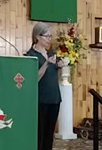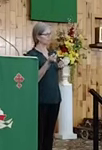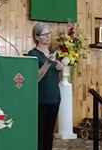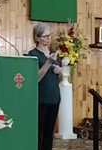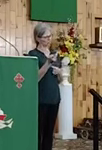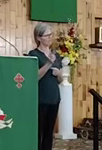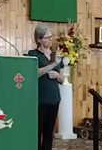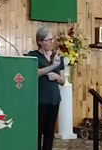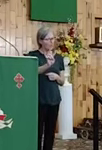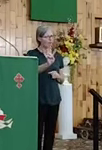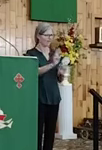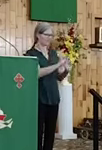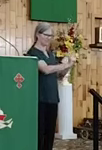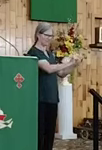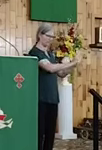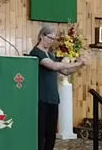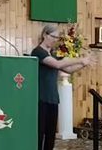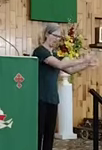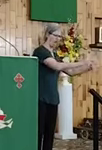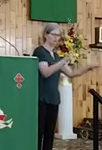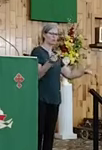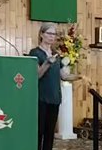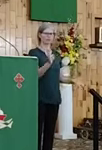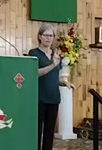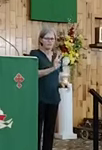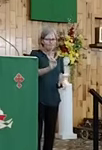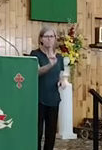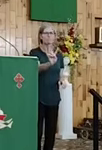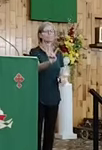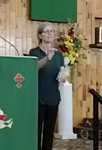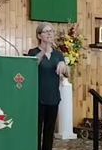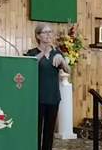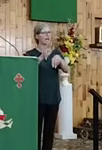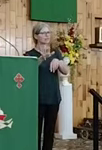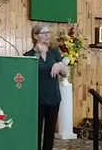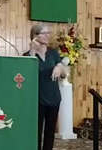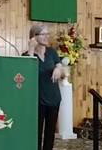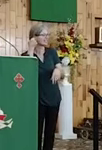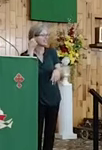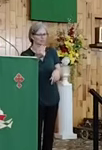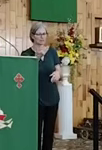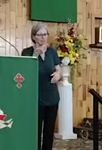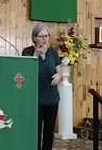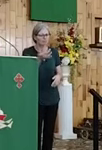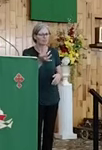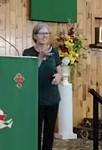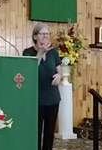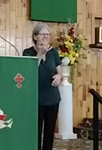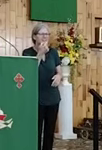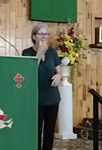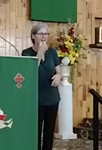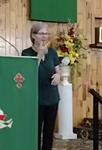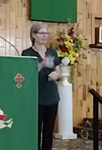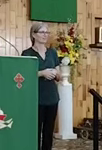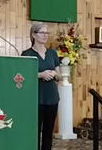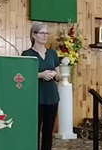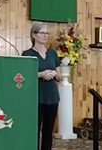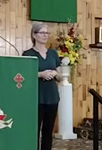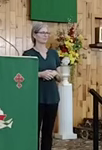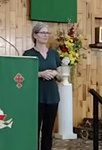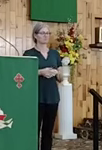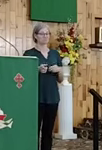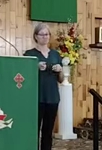himself away from the crowd. He put his finger into the man's ears and spitting, touched his tongue.